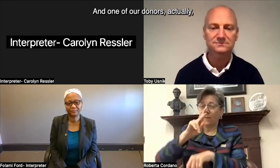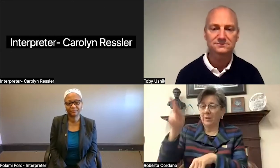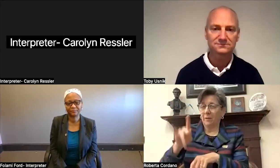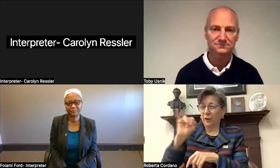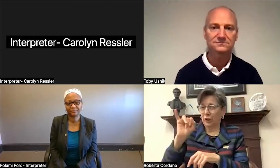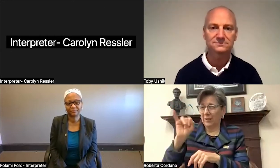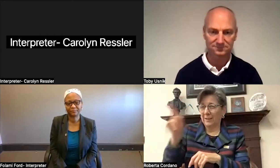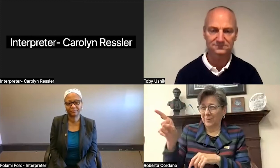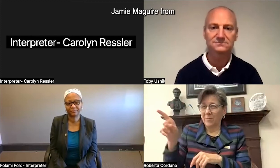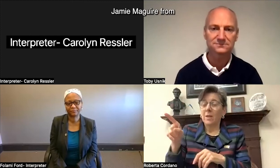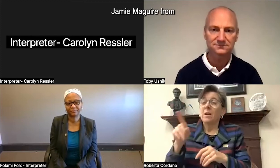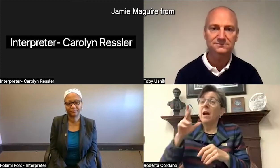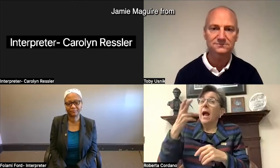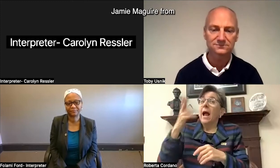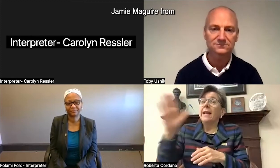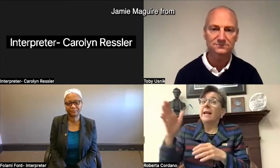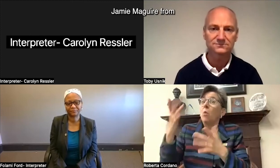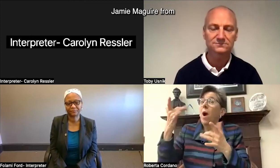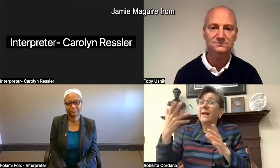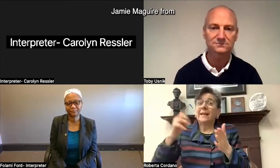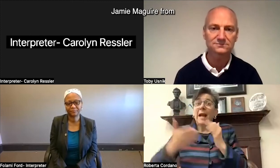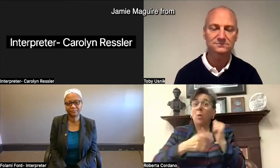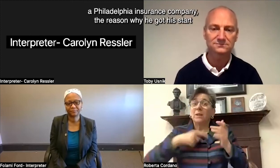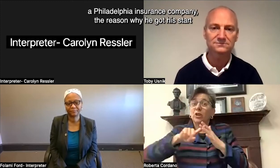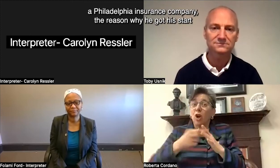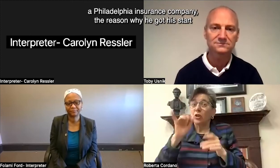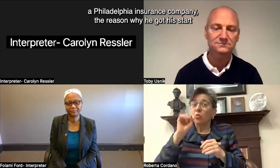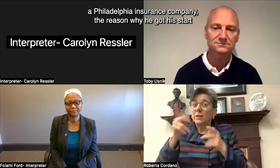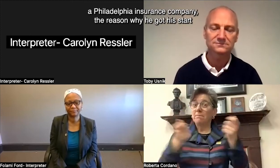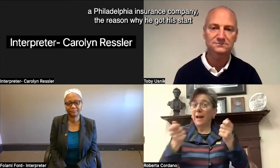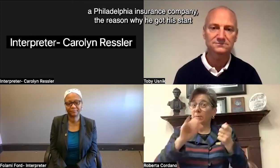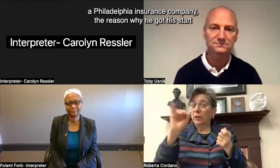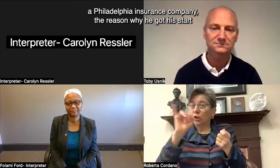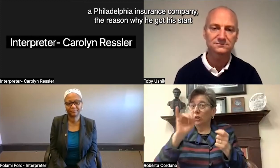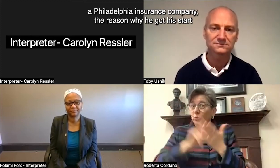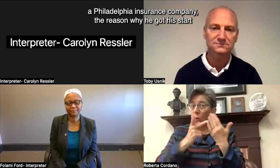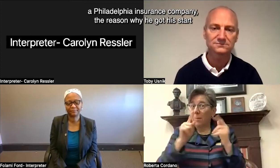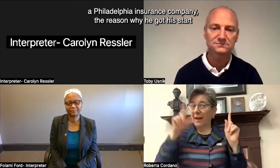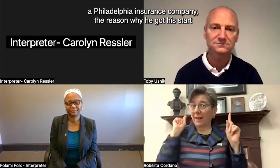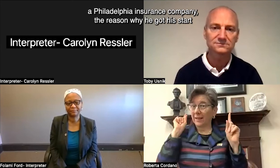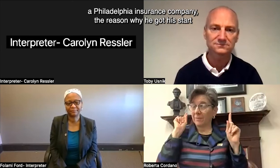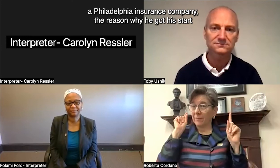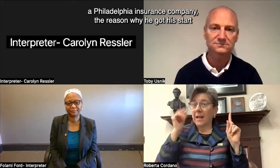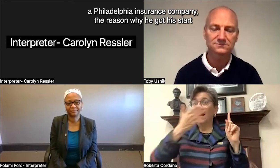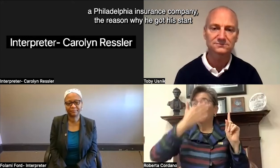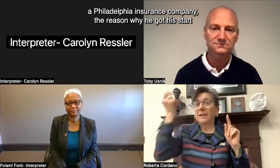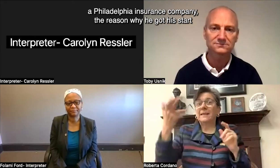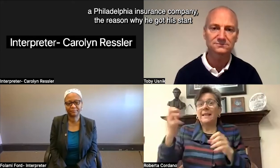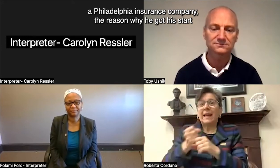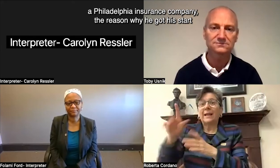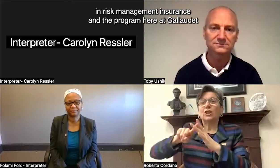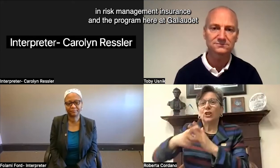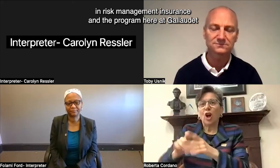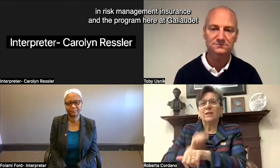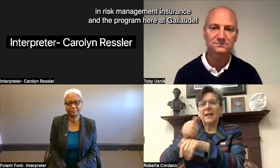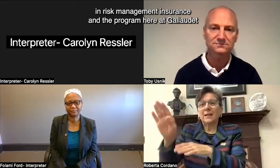Jay McGuire from a Philadelphia insurance company, the reason why he got his start in risk management insurance